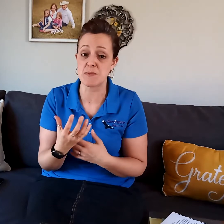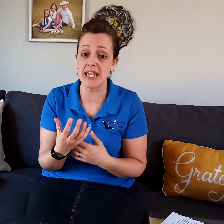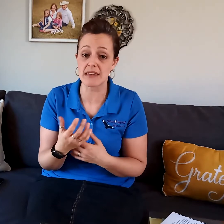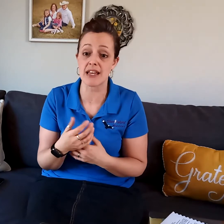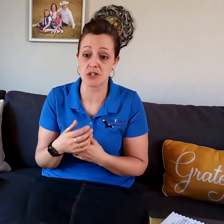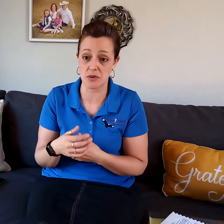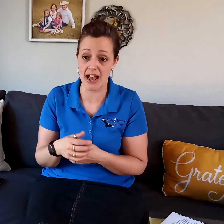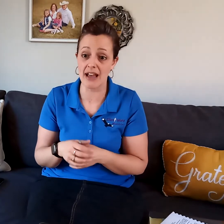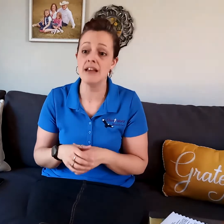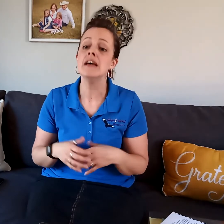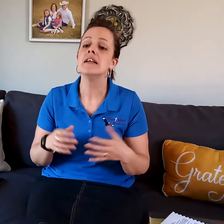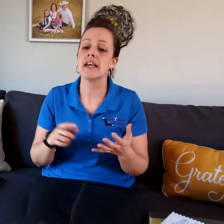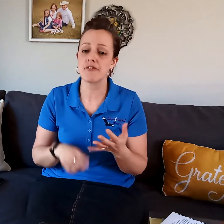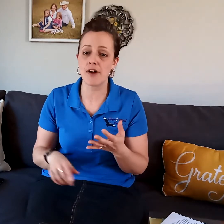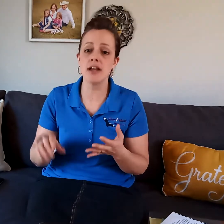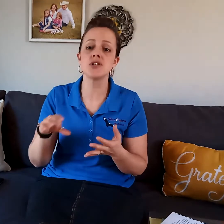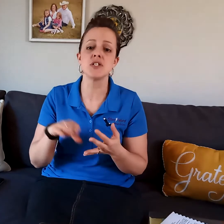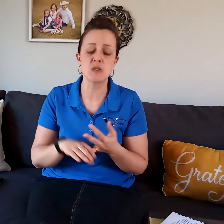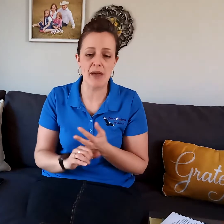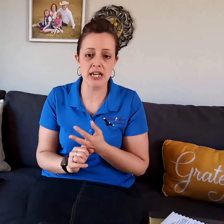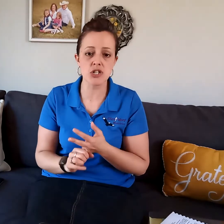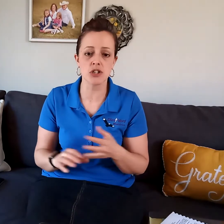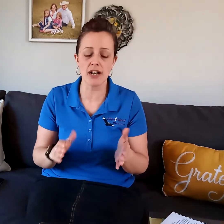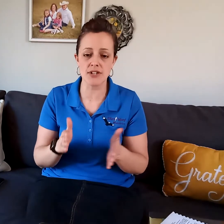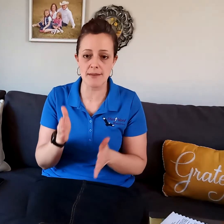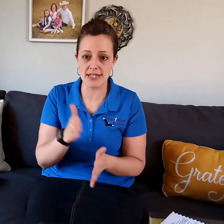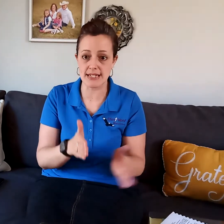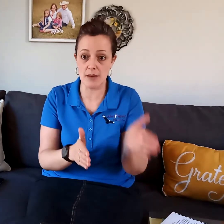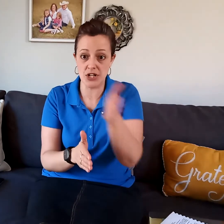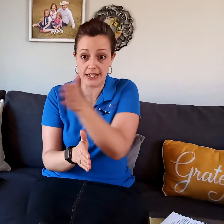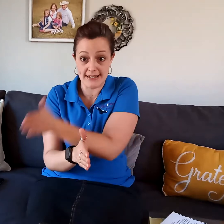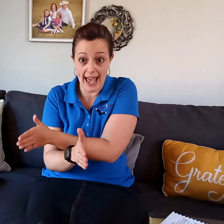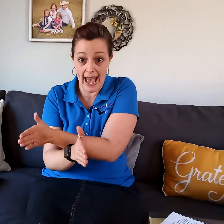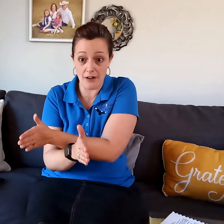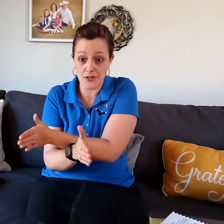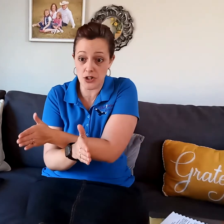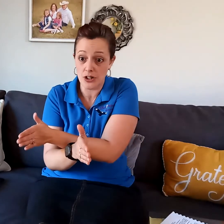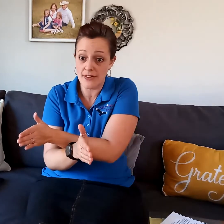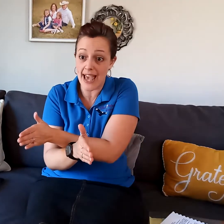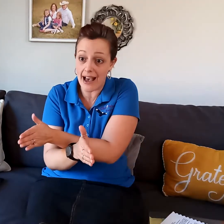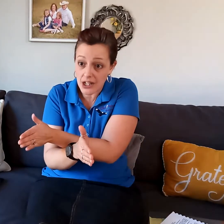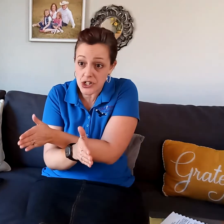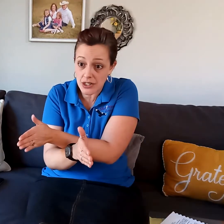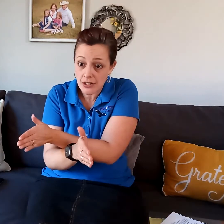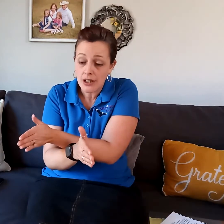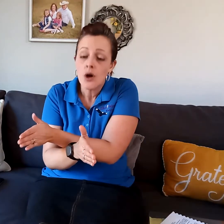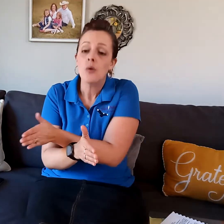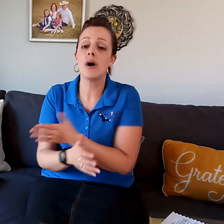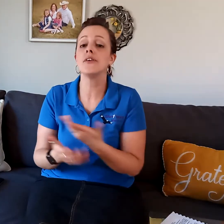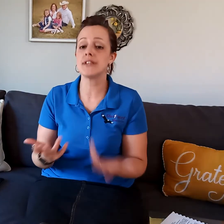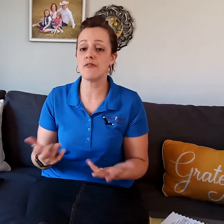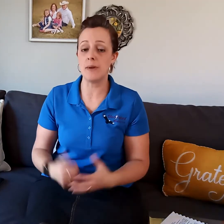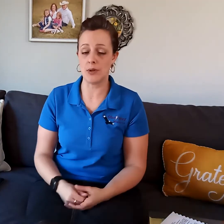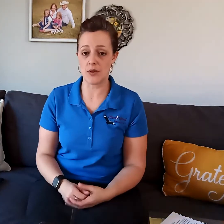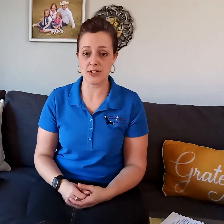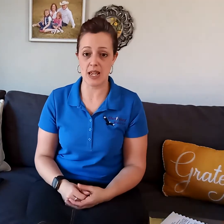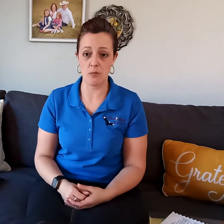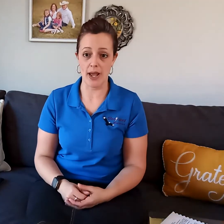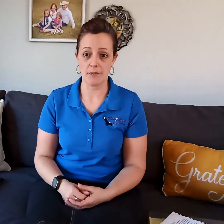speak that do that, like French and Spanish. A lot of times the subject is after the action, while deaf people are the same way.